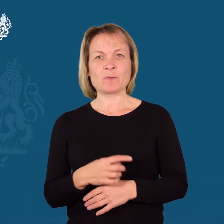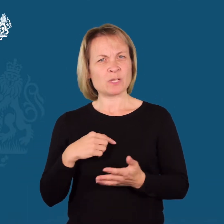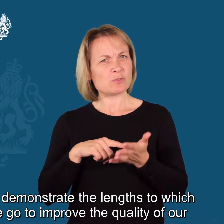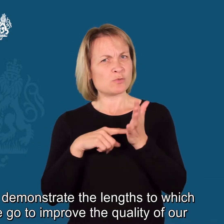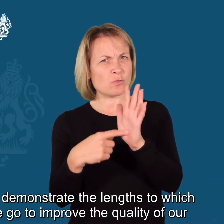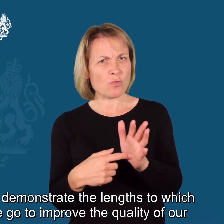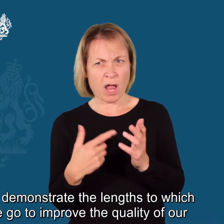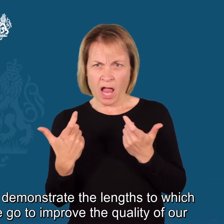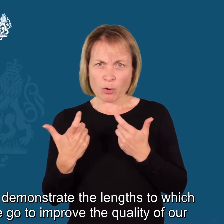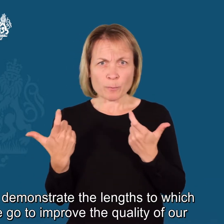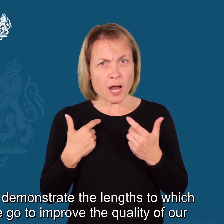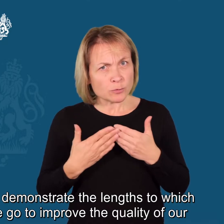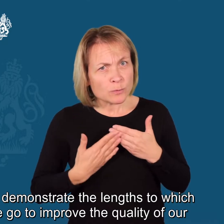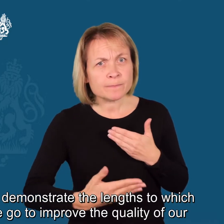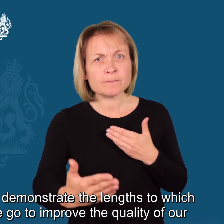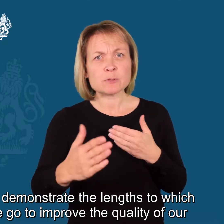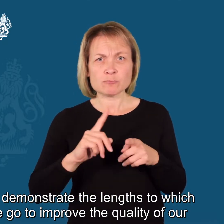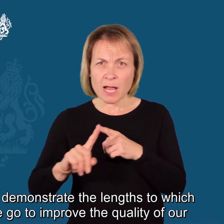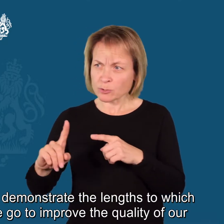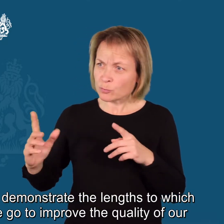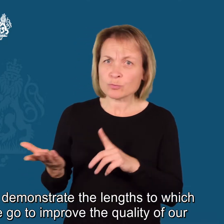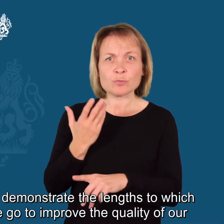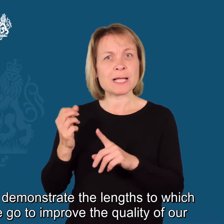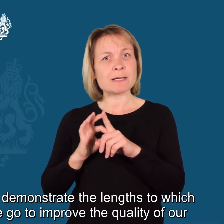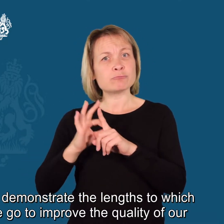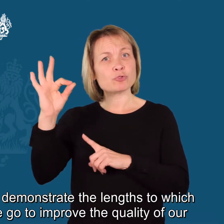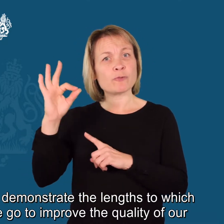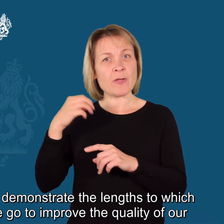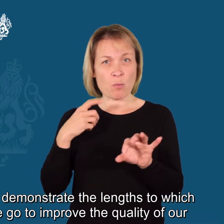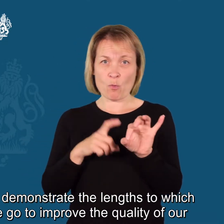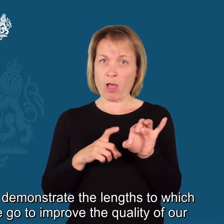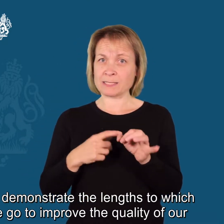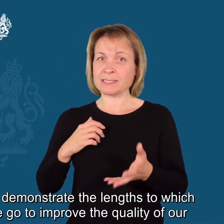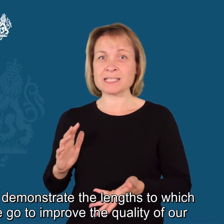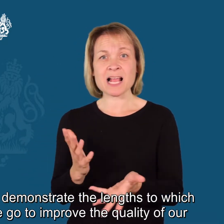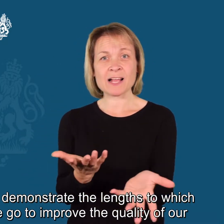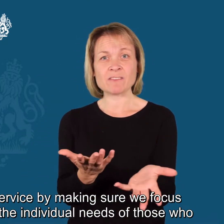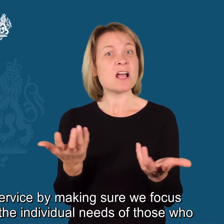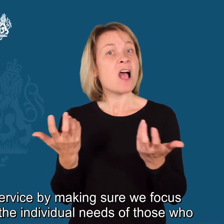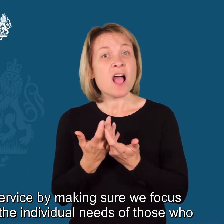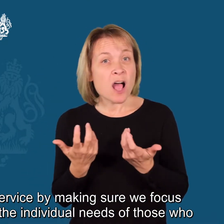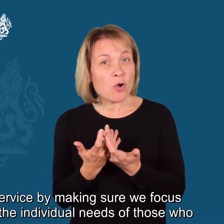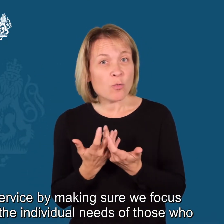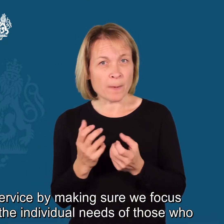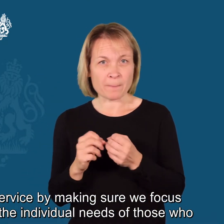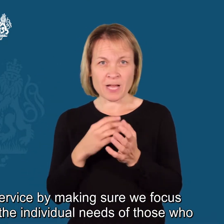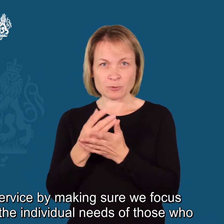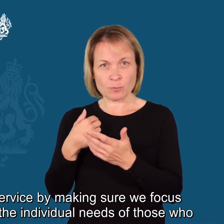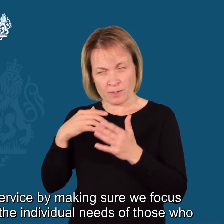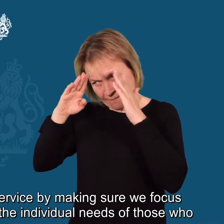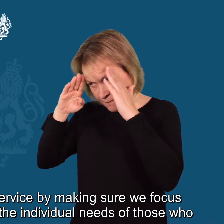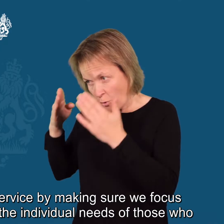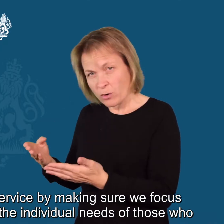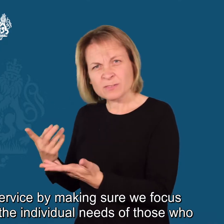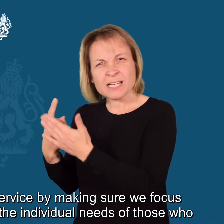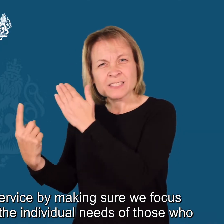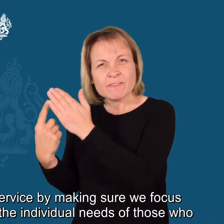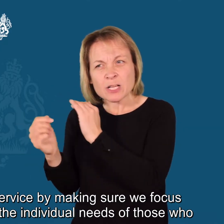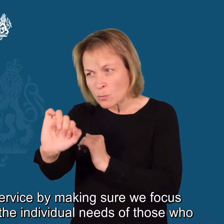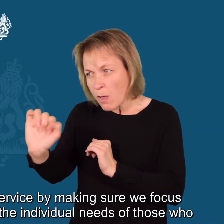We demonstrate the lengths to which we go to improve the quality of our service by making sure we focus on the individual needs of those who rely